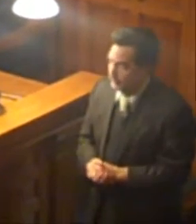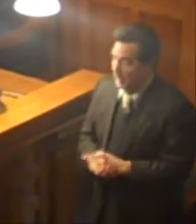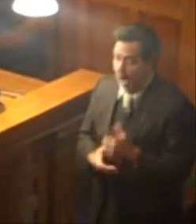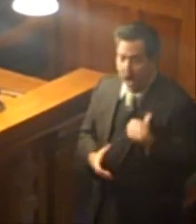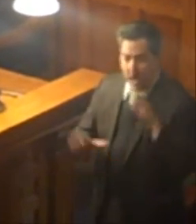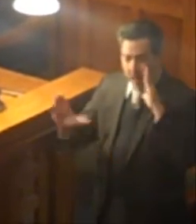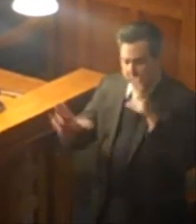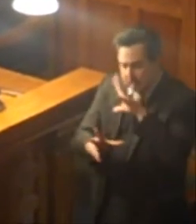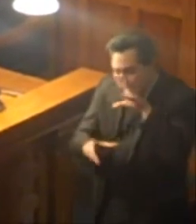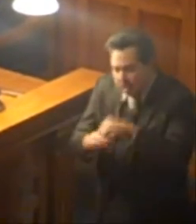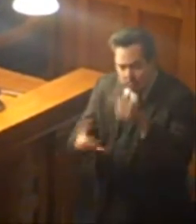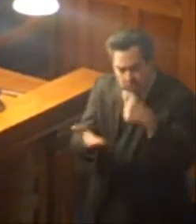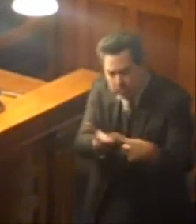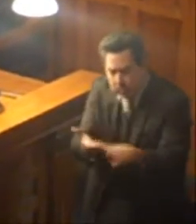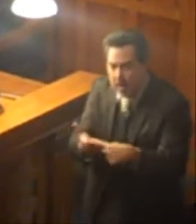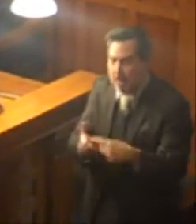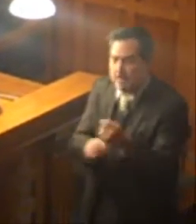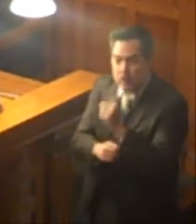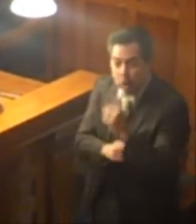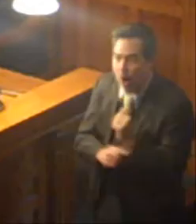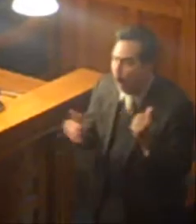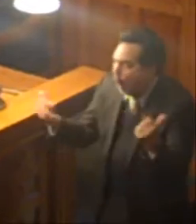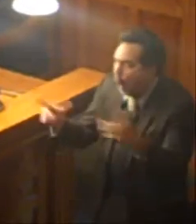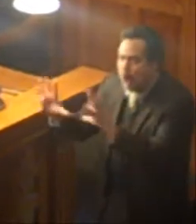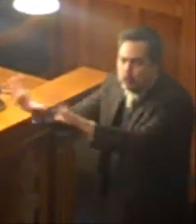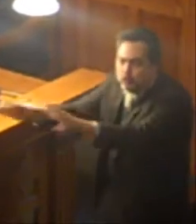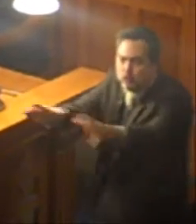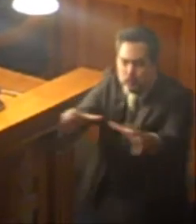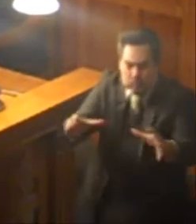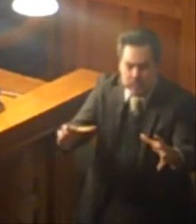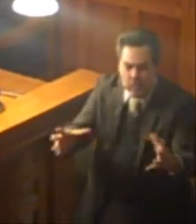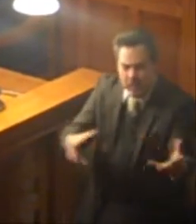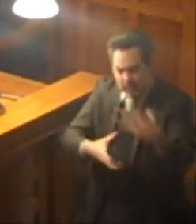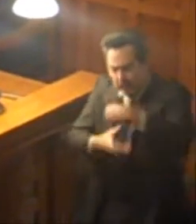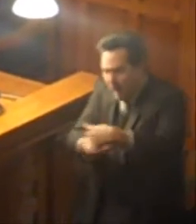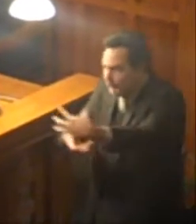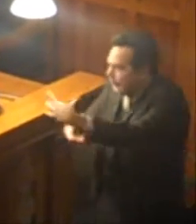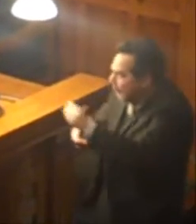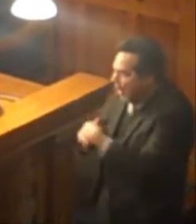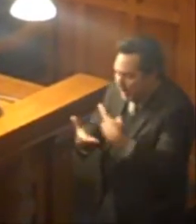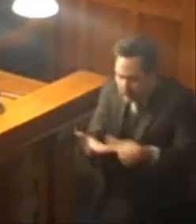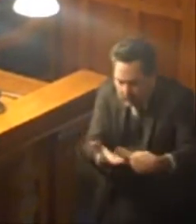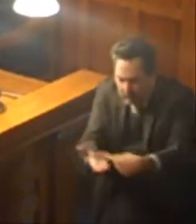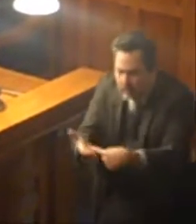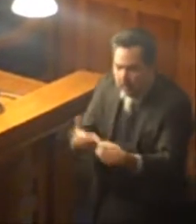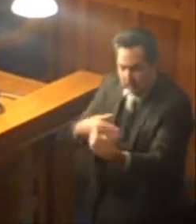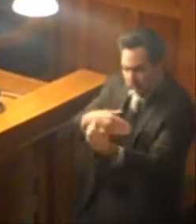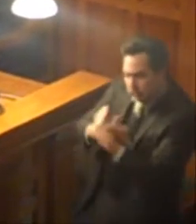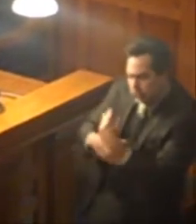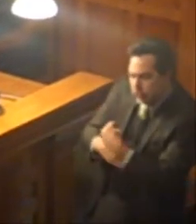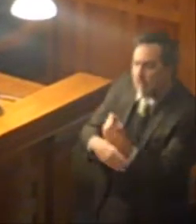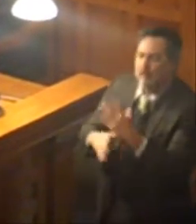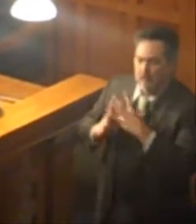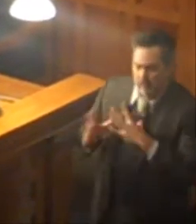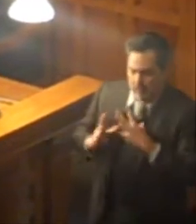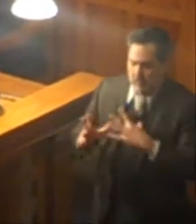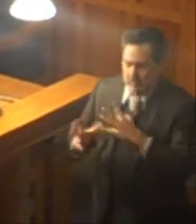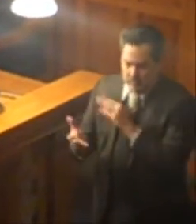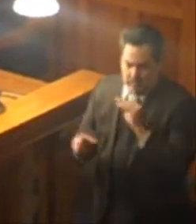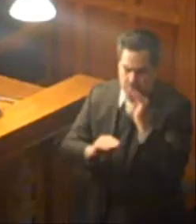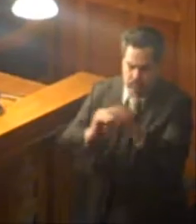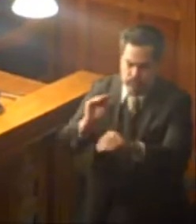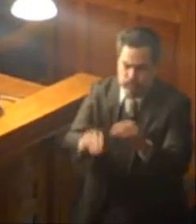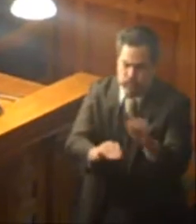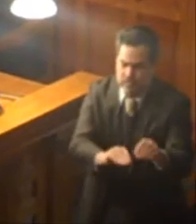all parties are involved and consult. And while much discussion is focused on bricks and